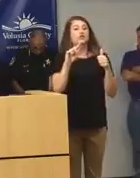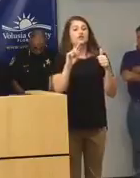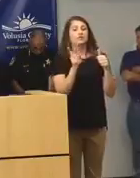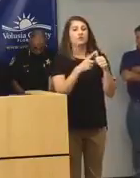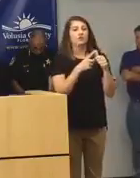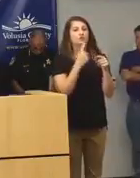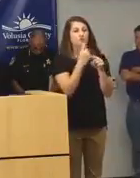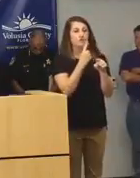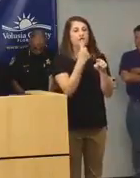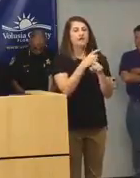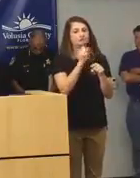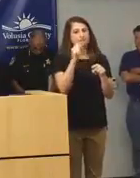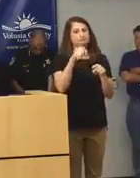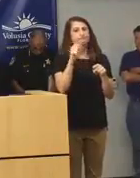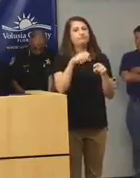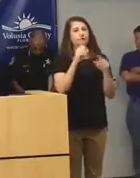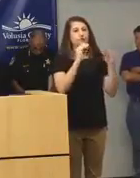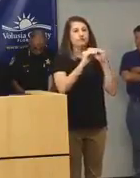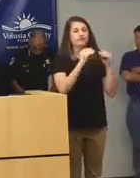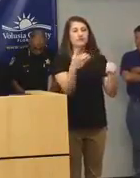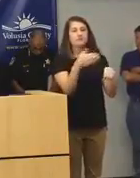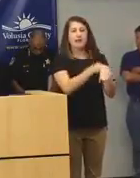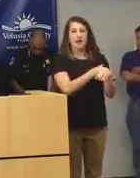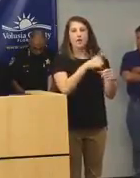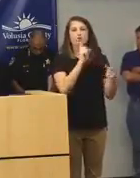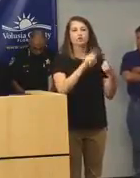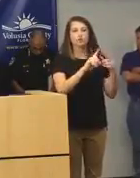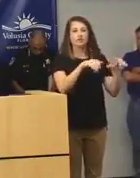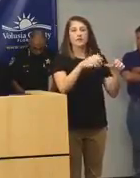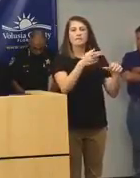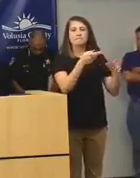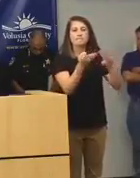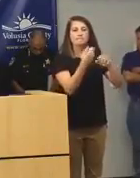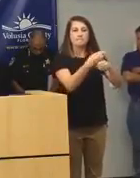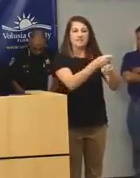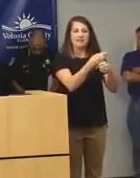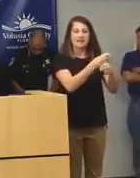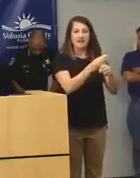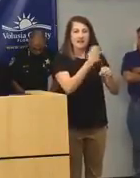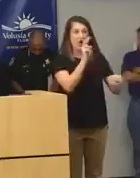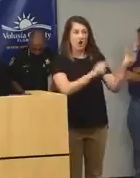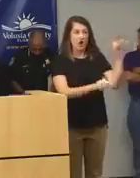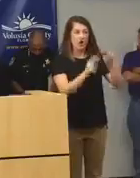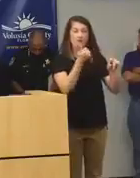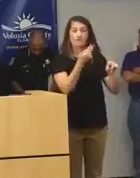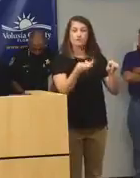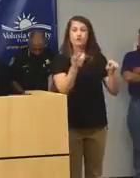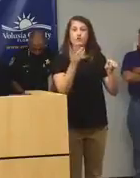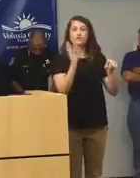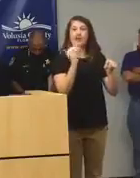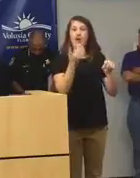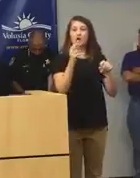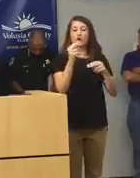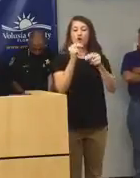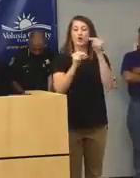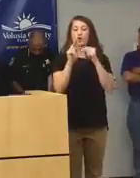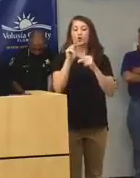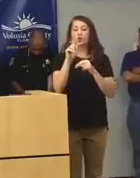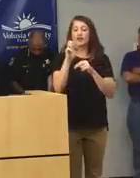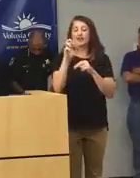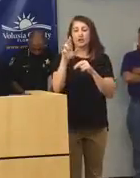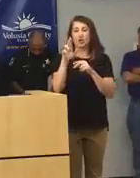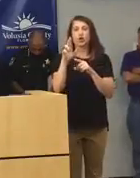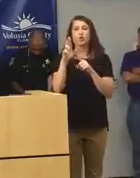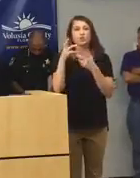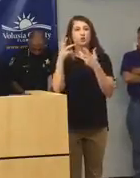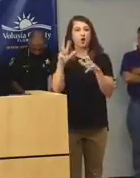to restore power to any power plants. We did all our observations. A couple of our nuclear units, as a preliminary measure, we went